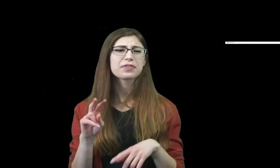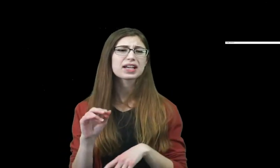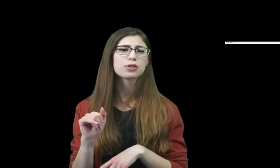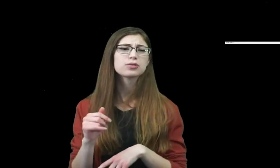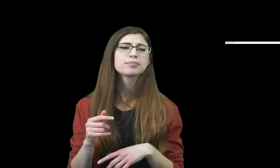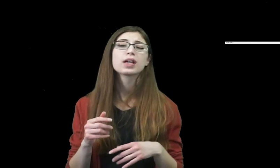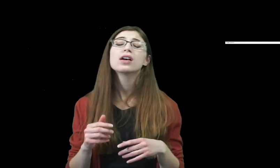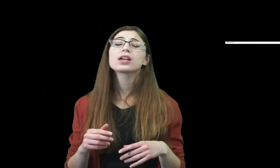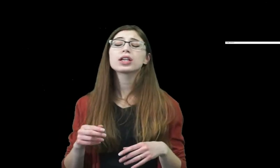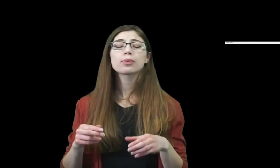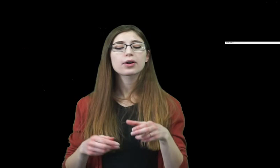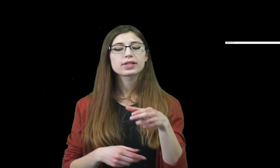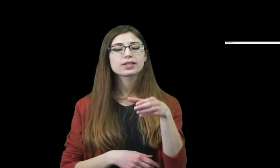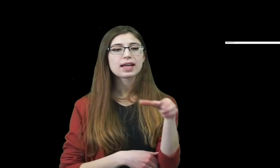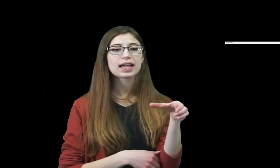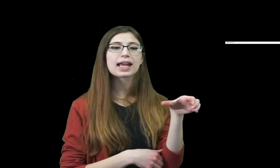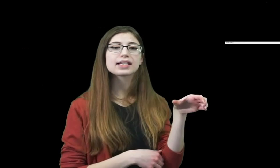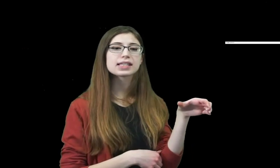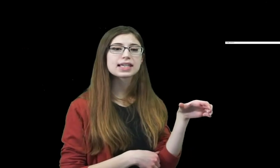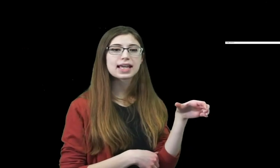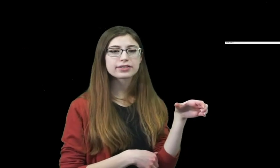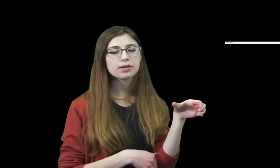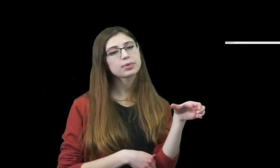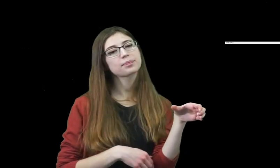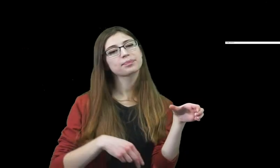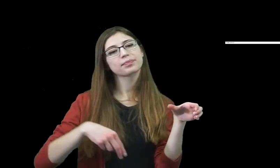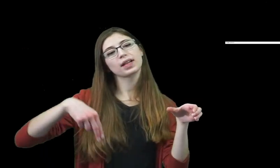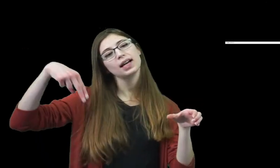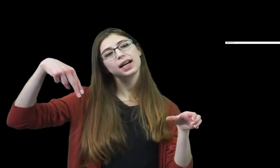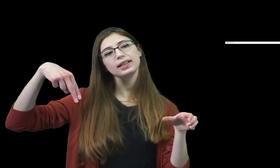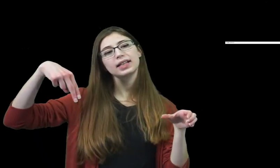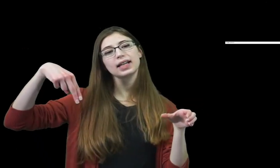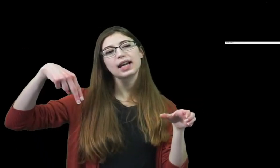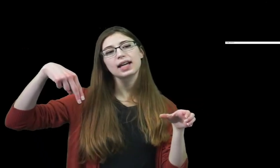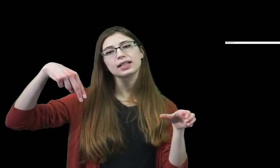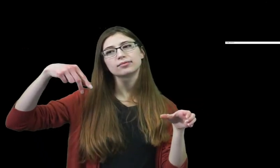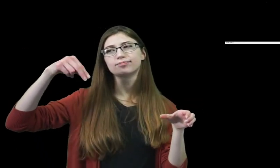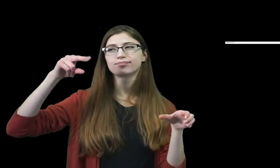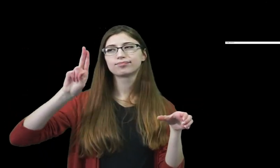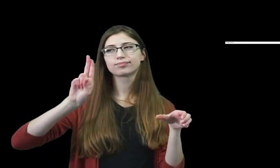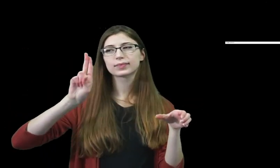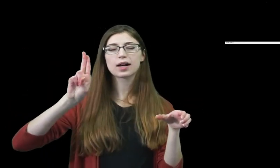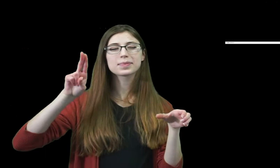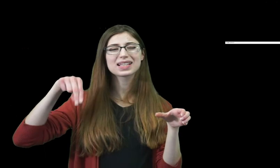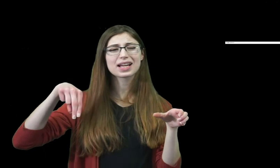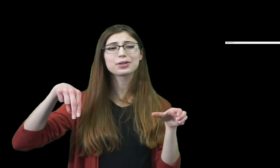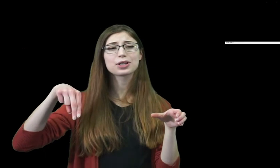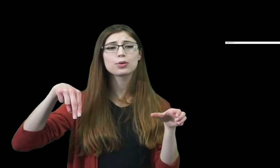vehicle, you are going to make a C hand shape and then a upside down U hand